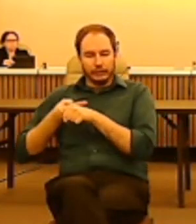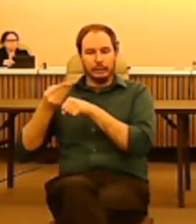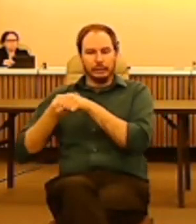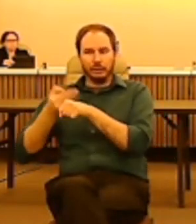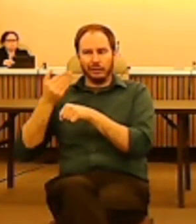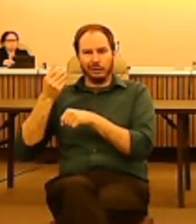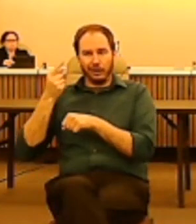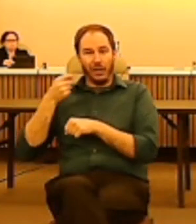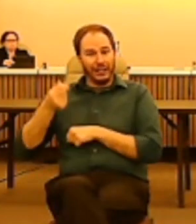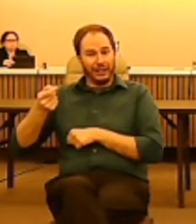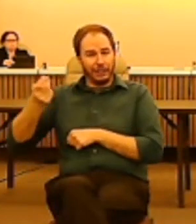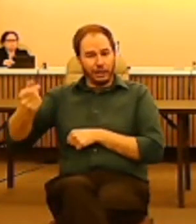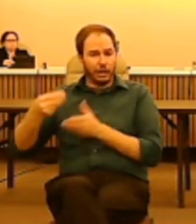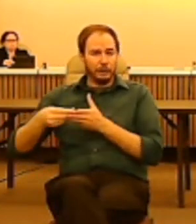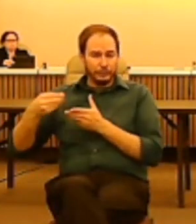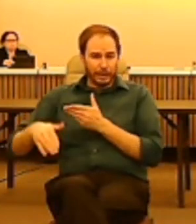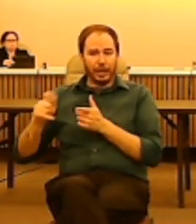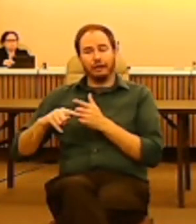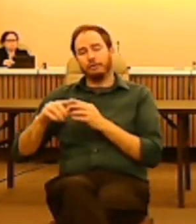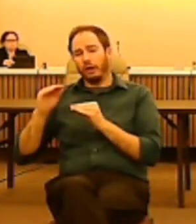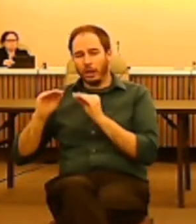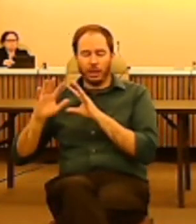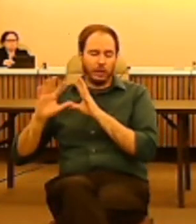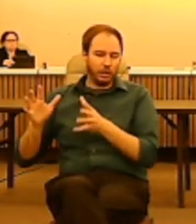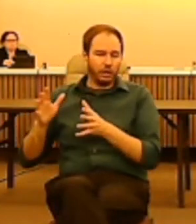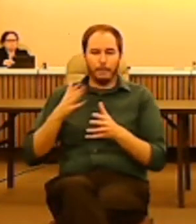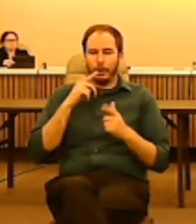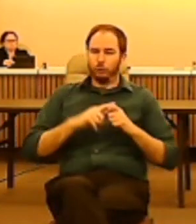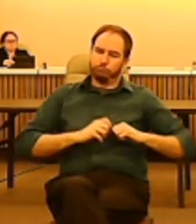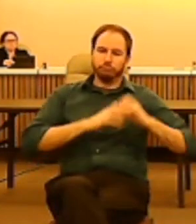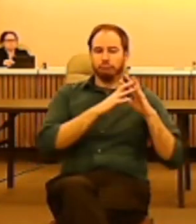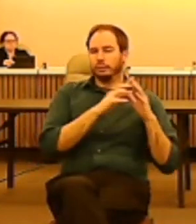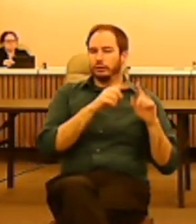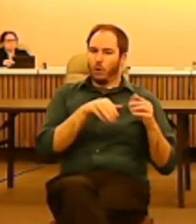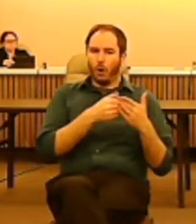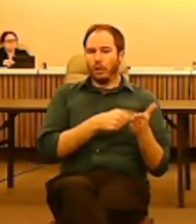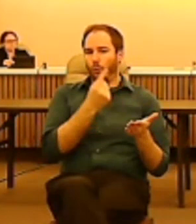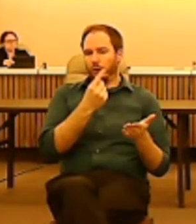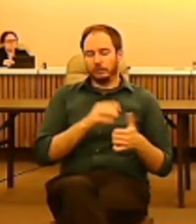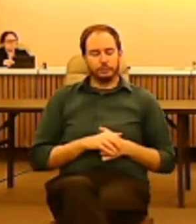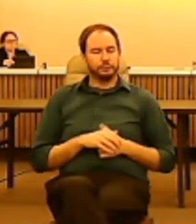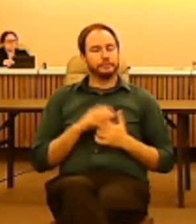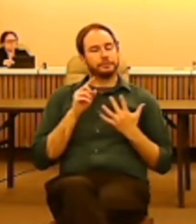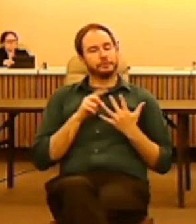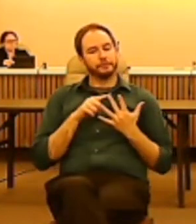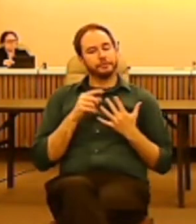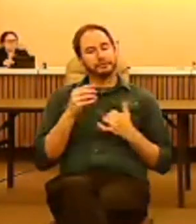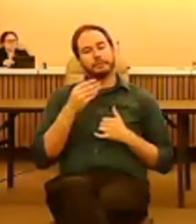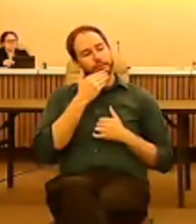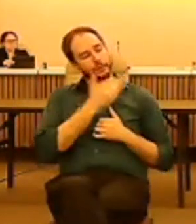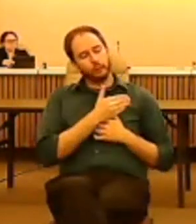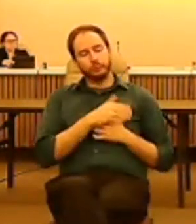more expensive than doing it right up front. Thank you. I agree. Thank you. I will also note that